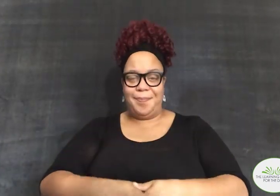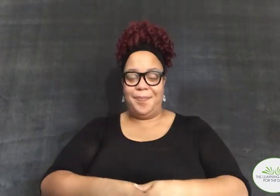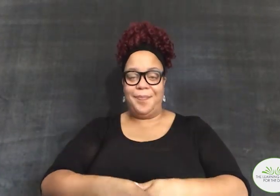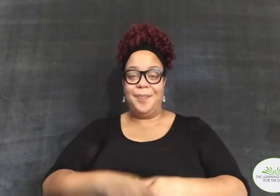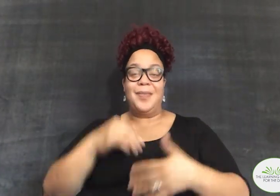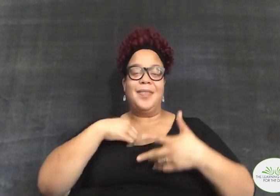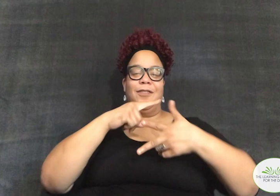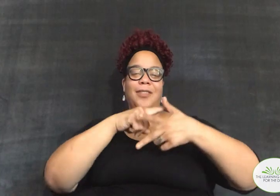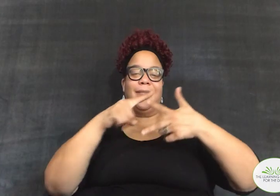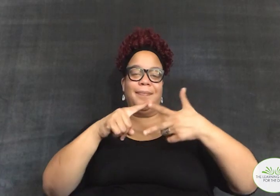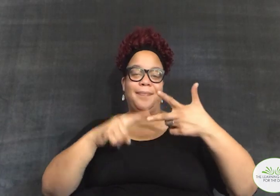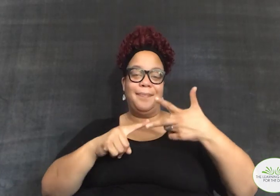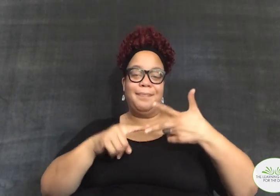framework.